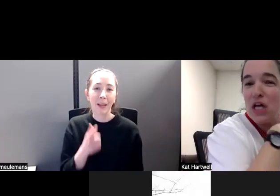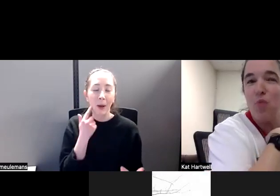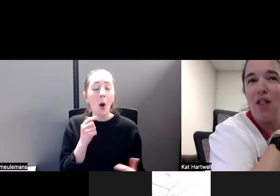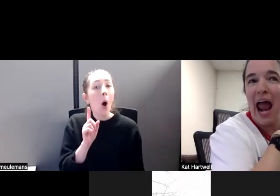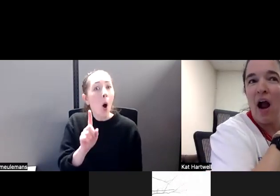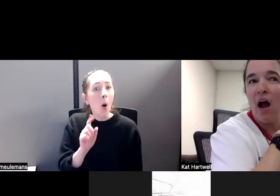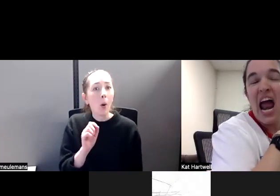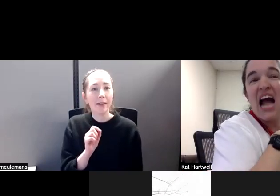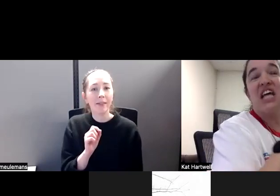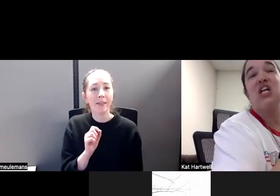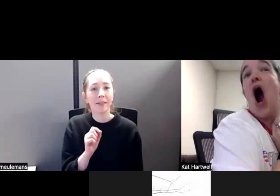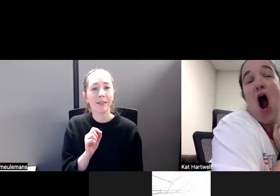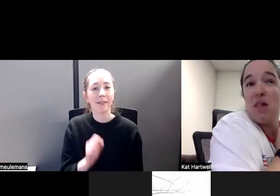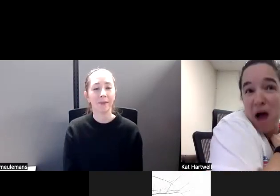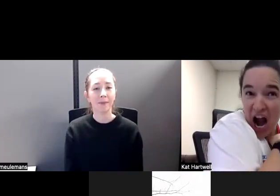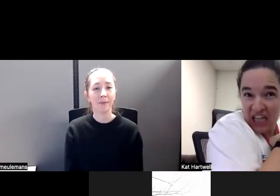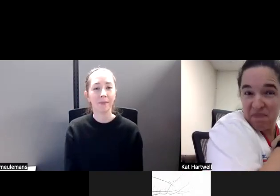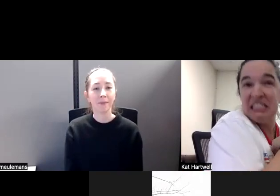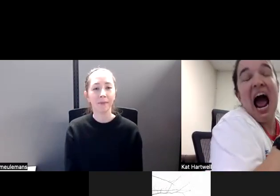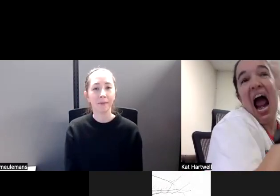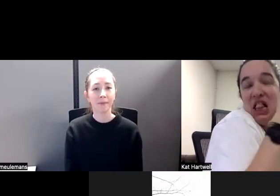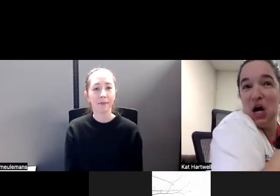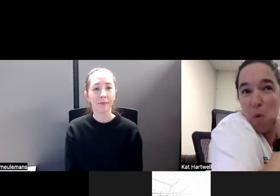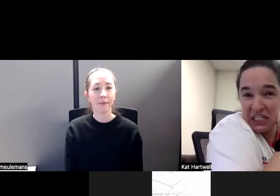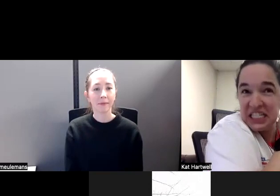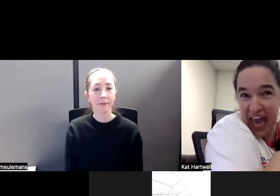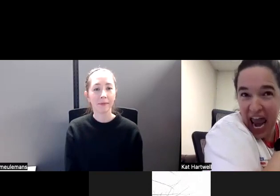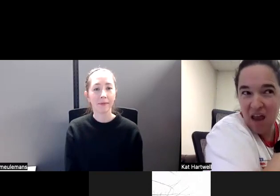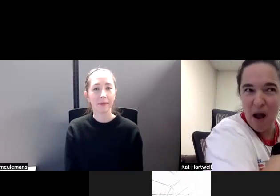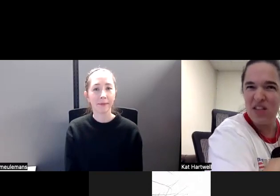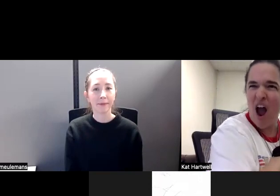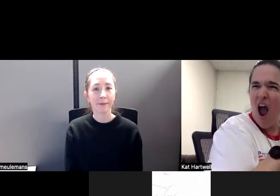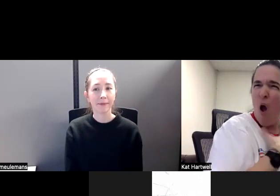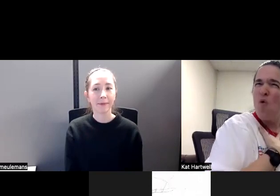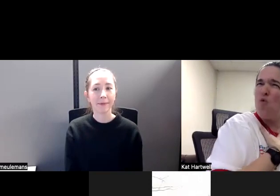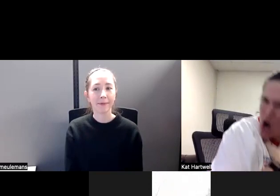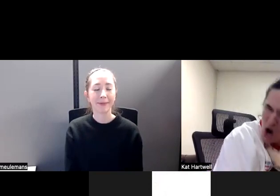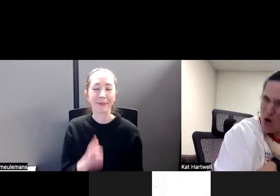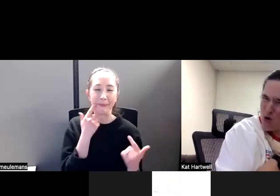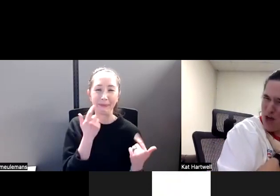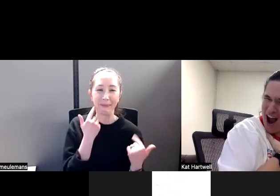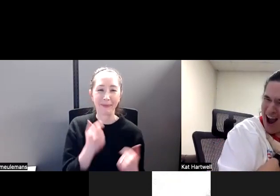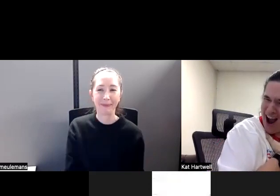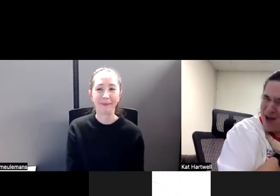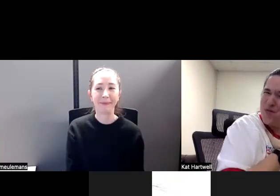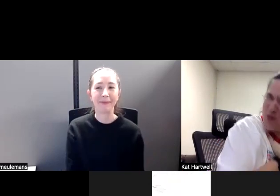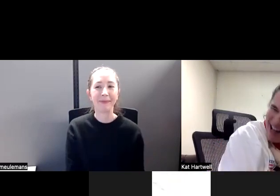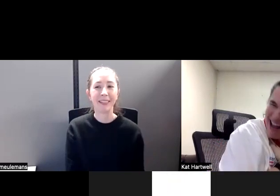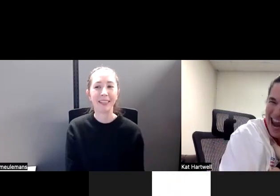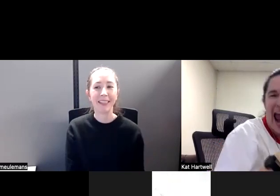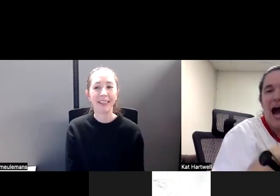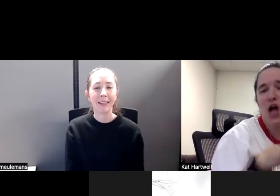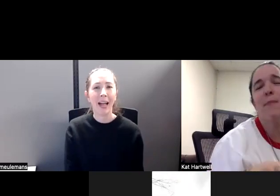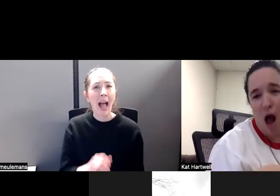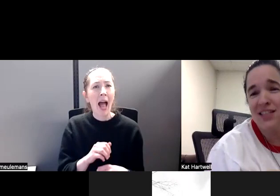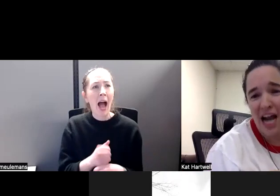my students were like, is it your Hallmark husband, Tyler? What's his name? I was like, whoa. I dare